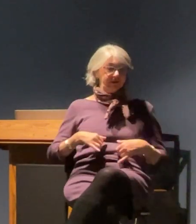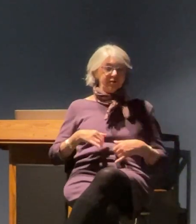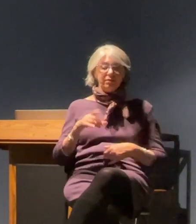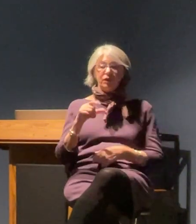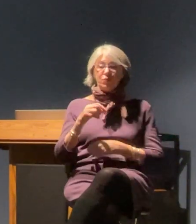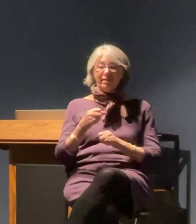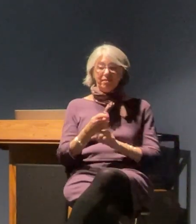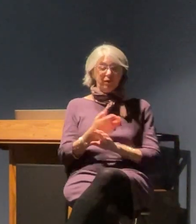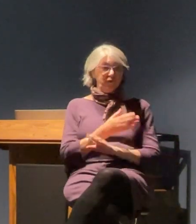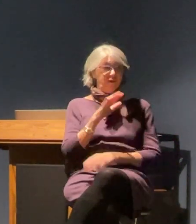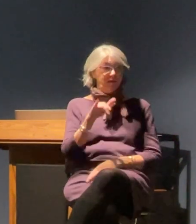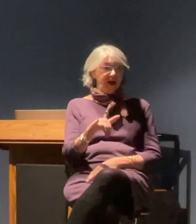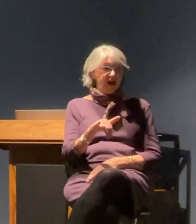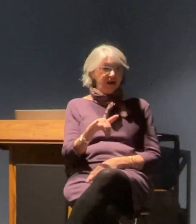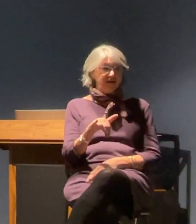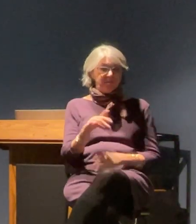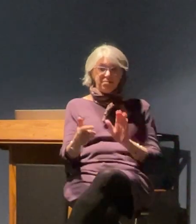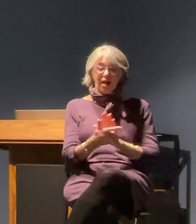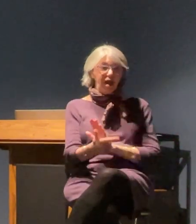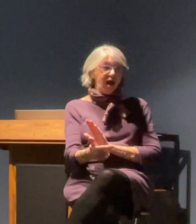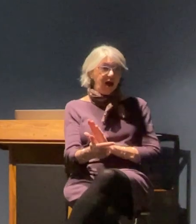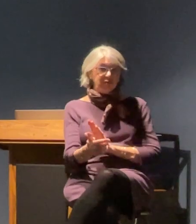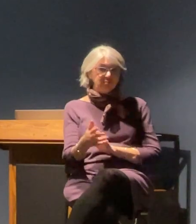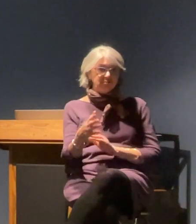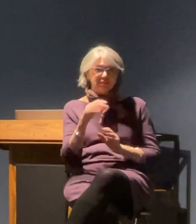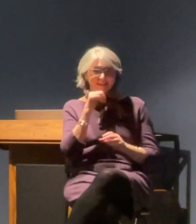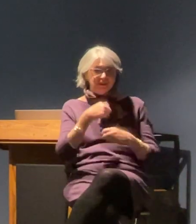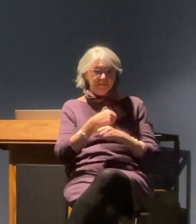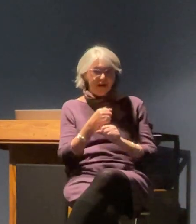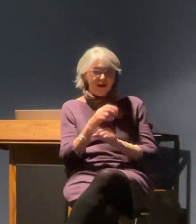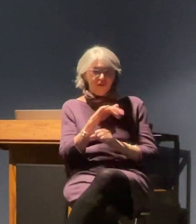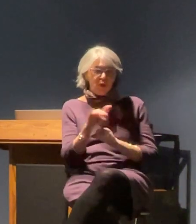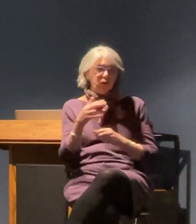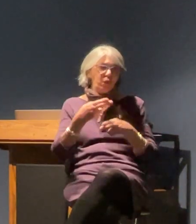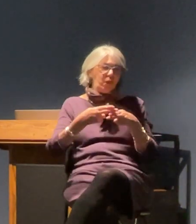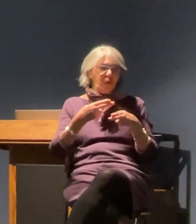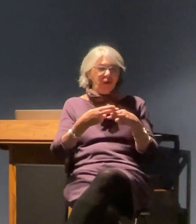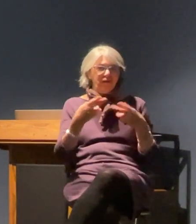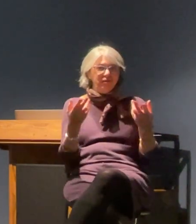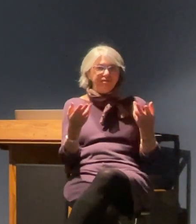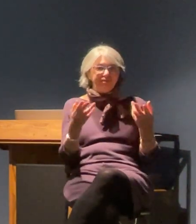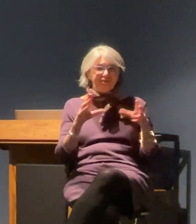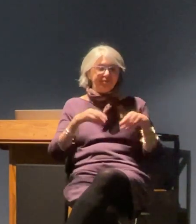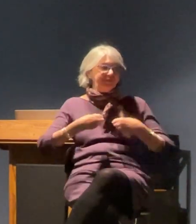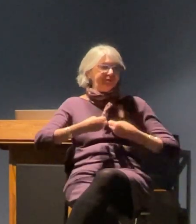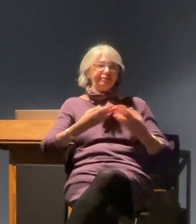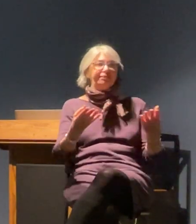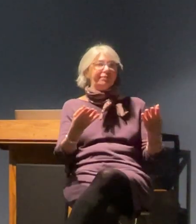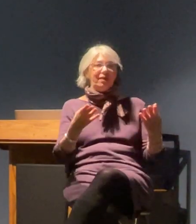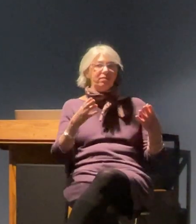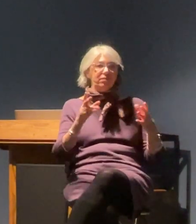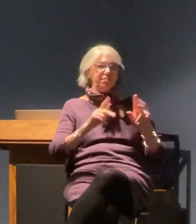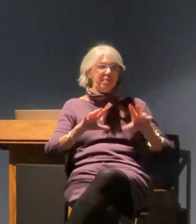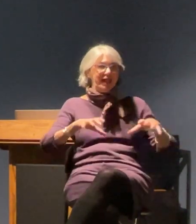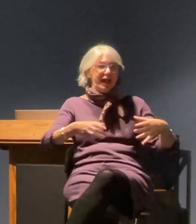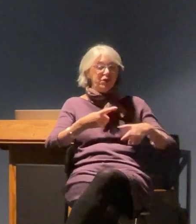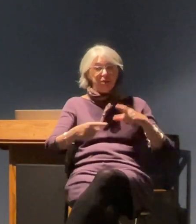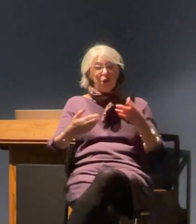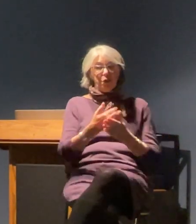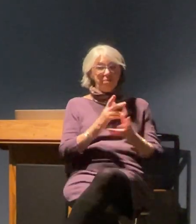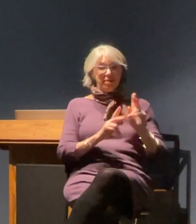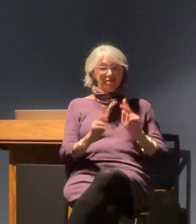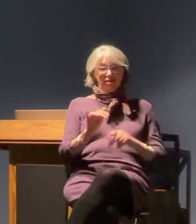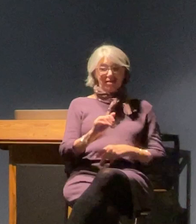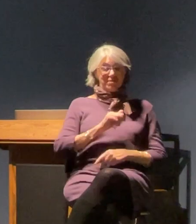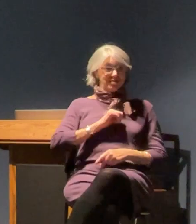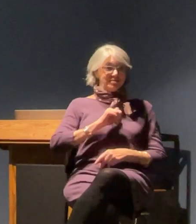20 years prior to that, it was banned. They no longer made those, what you call the jackets, and gave them out to the population. But newcomers,